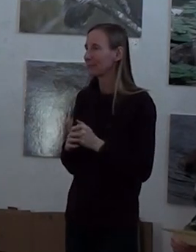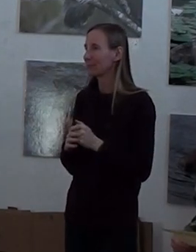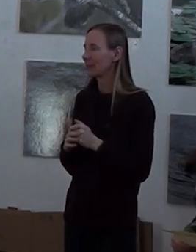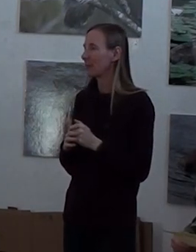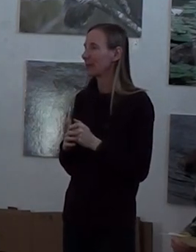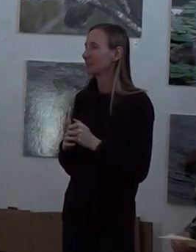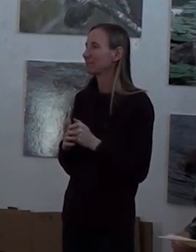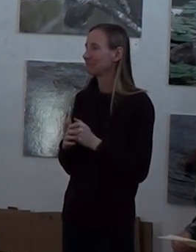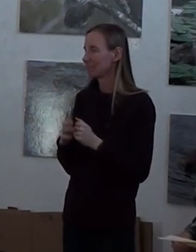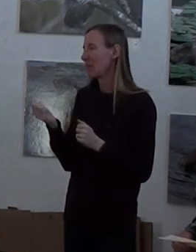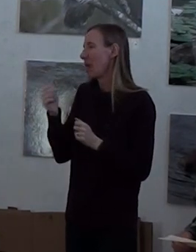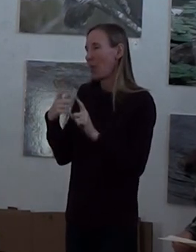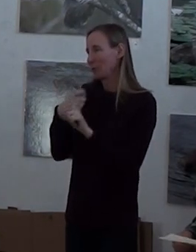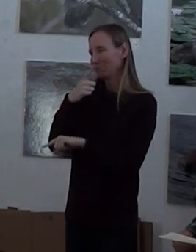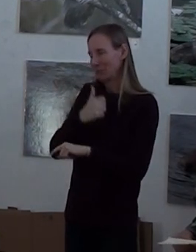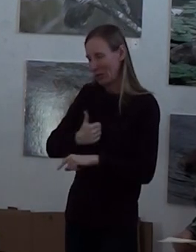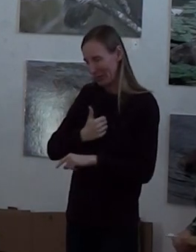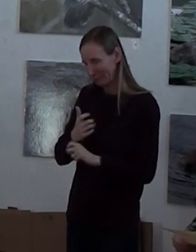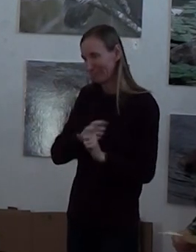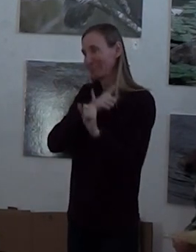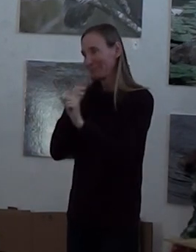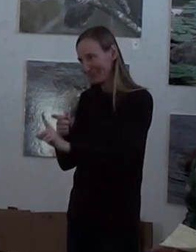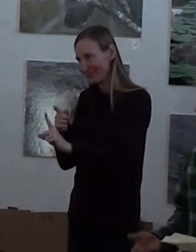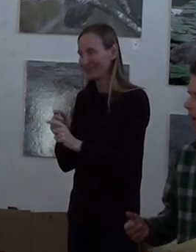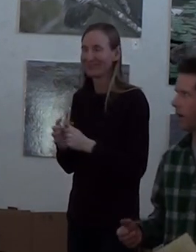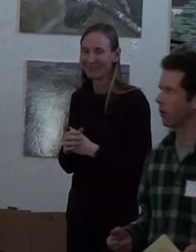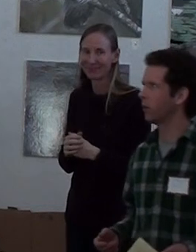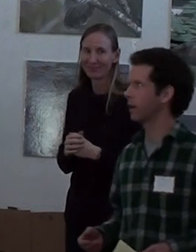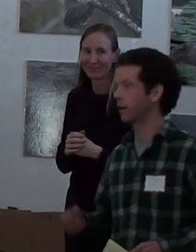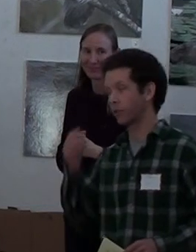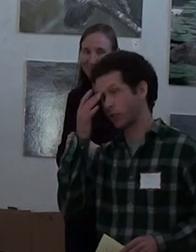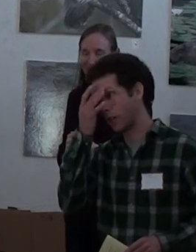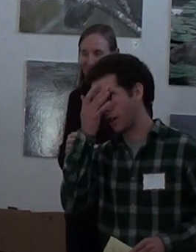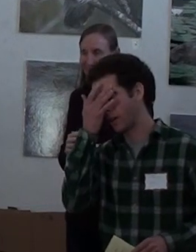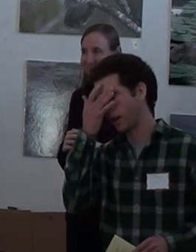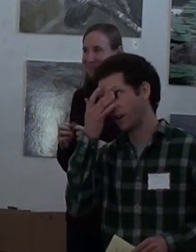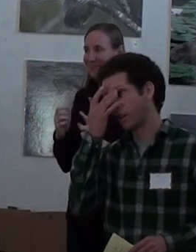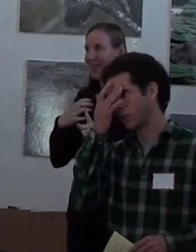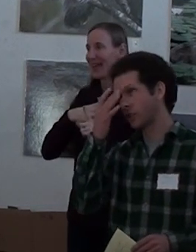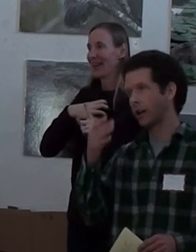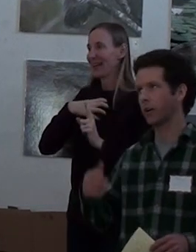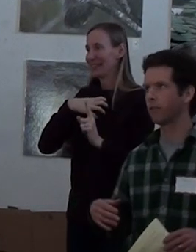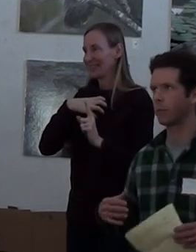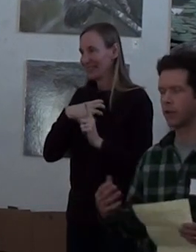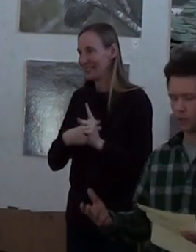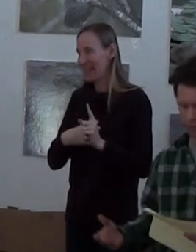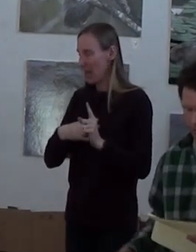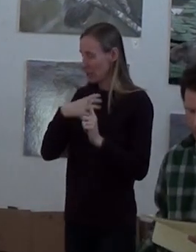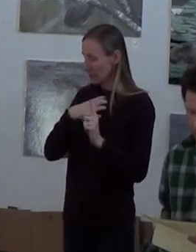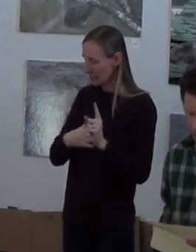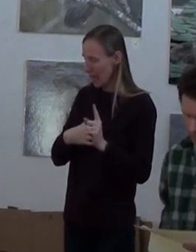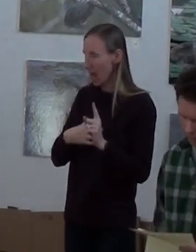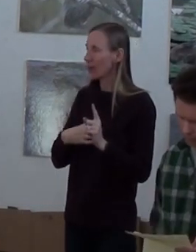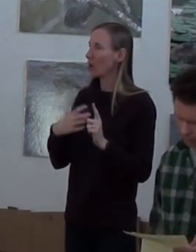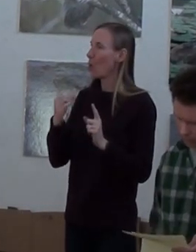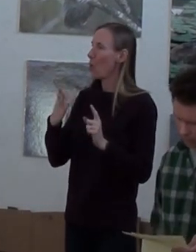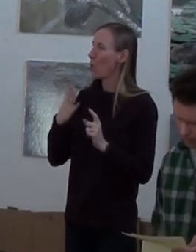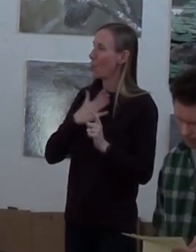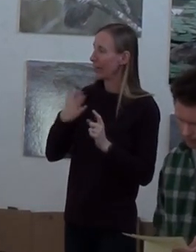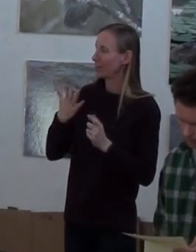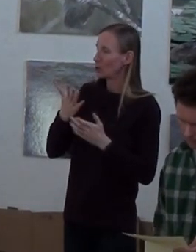rabbit trail. Like I mentioned, the desire or willingness to share to share information with other